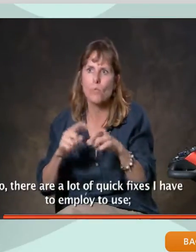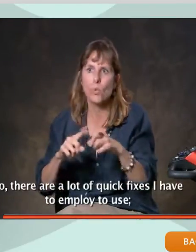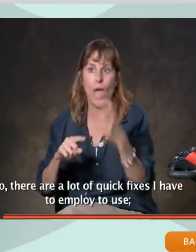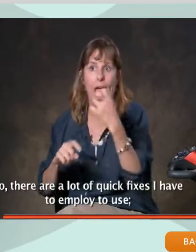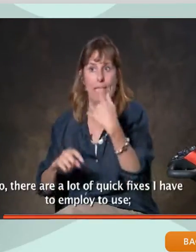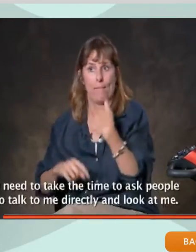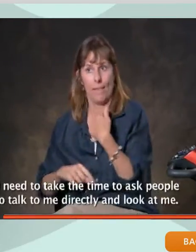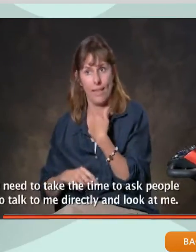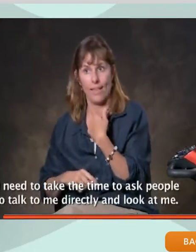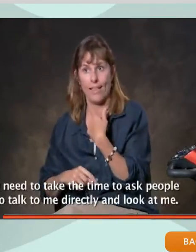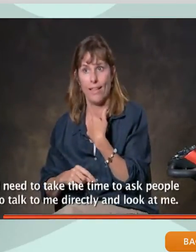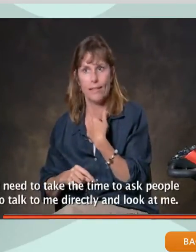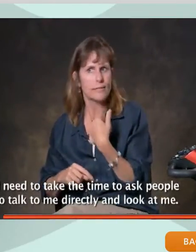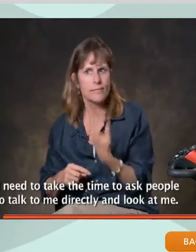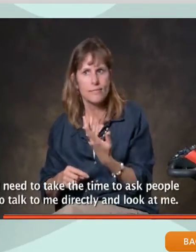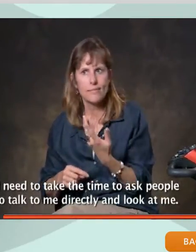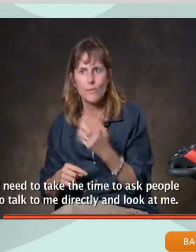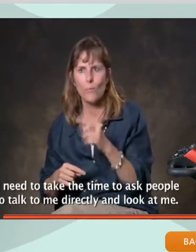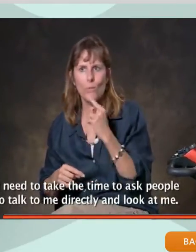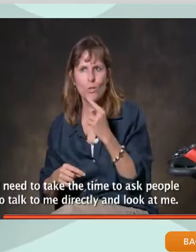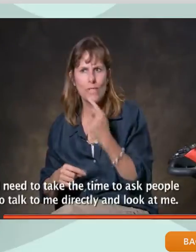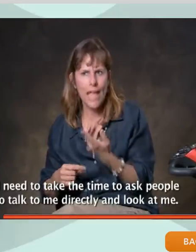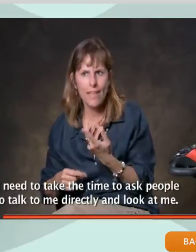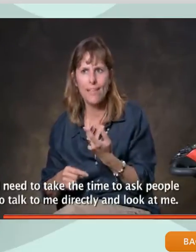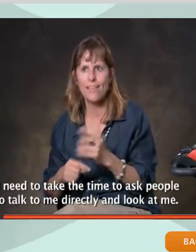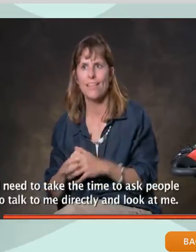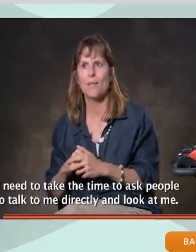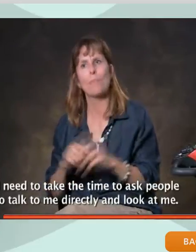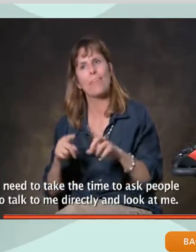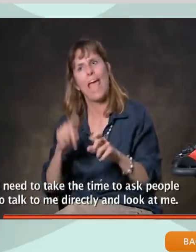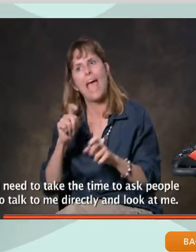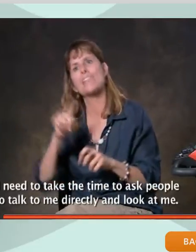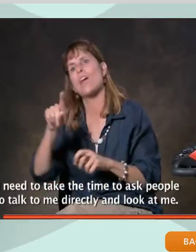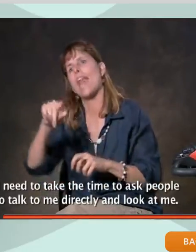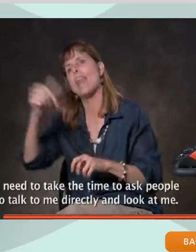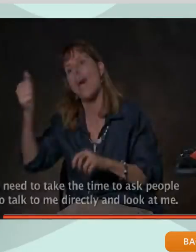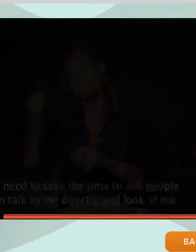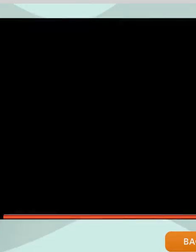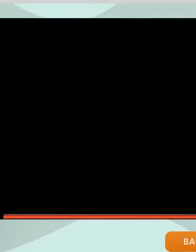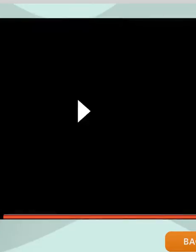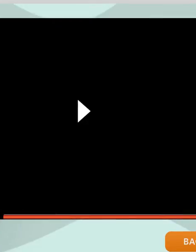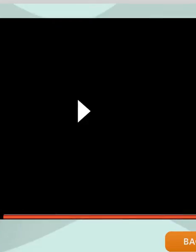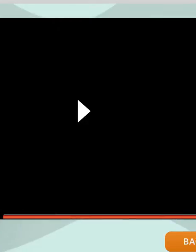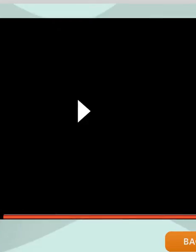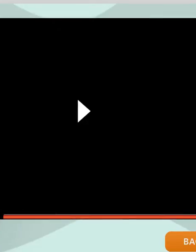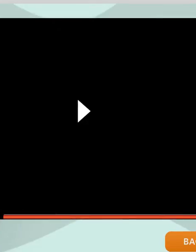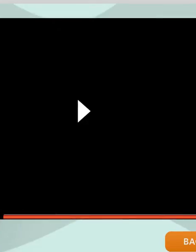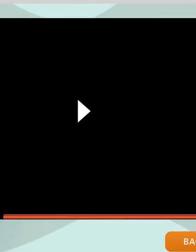to employ to use. I need to take the time to ask people to talk to me directly and look at me.